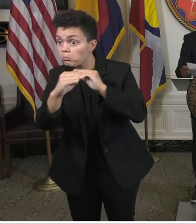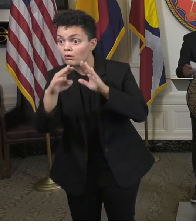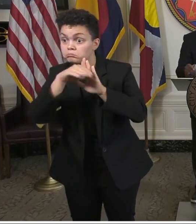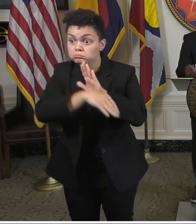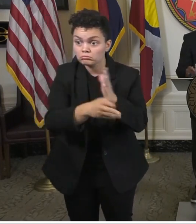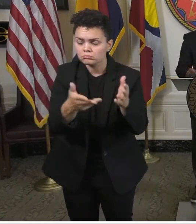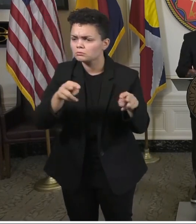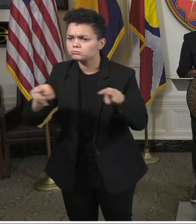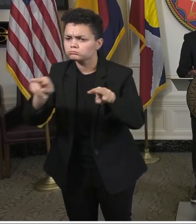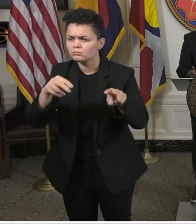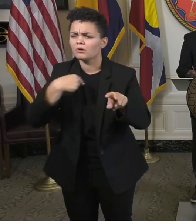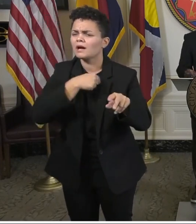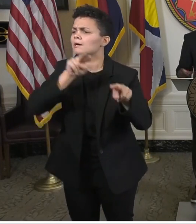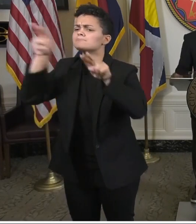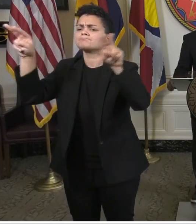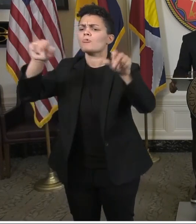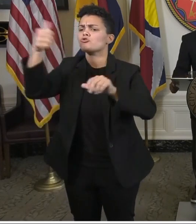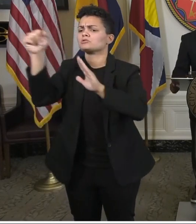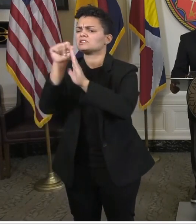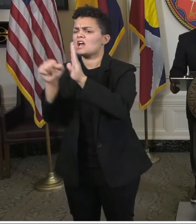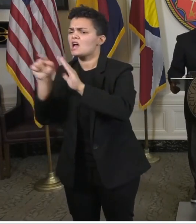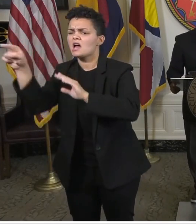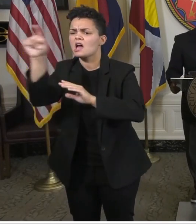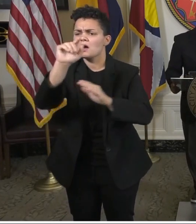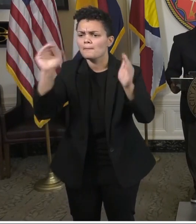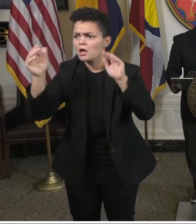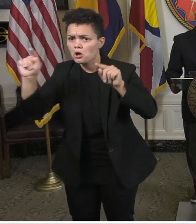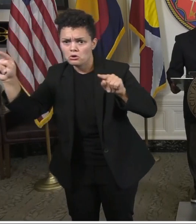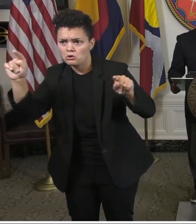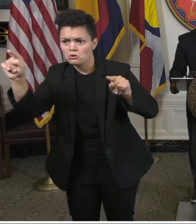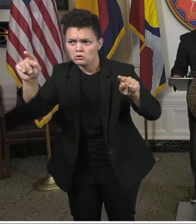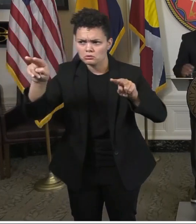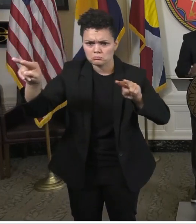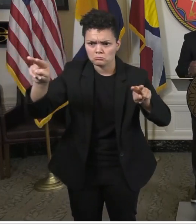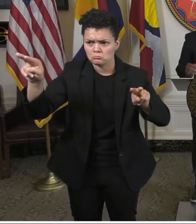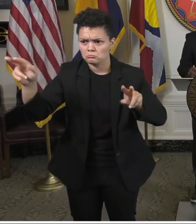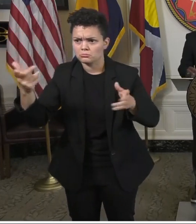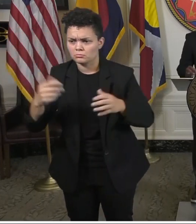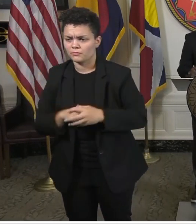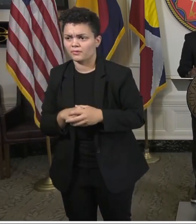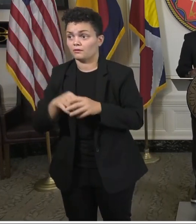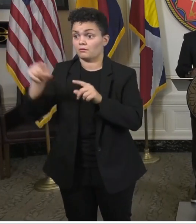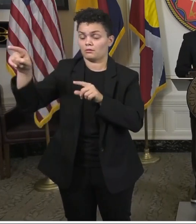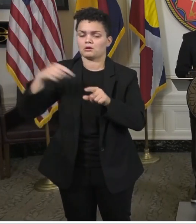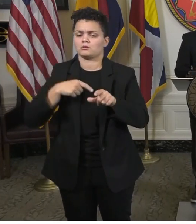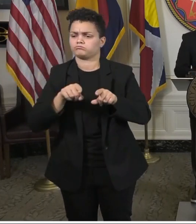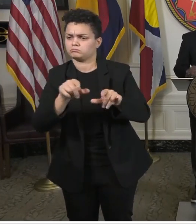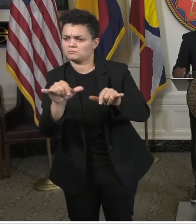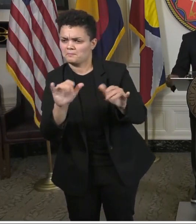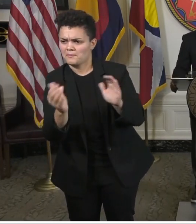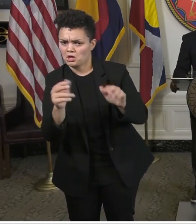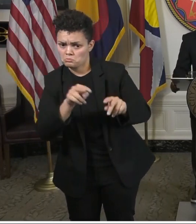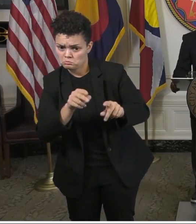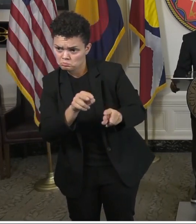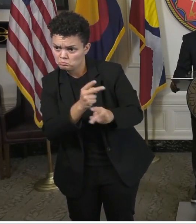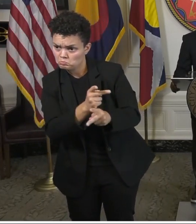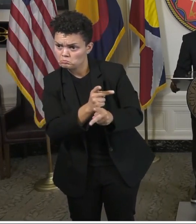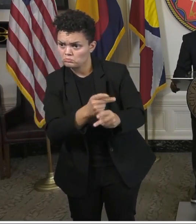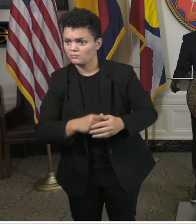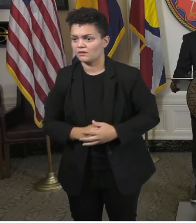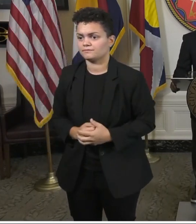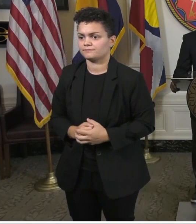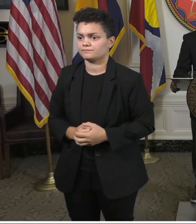college campuses, and we'll continue to watch that situation as well. We are also, of course, all very aware that we're about to go